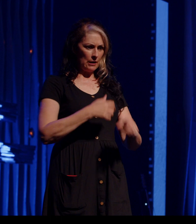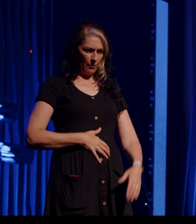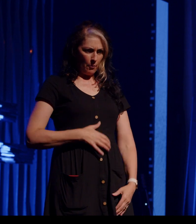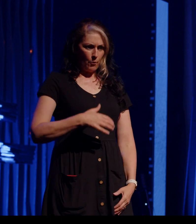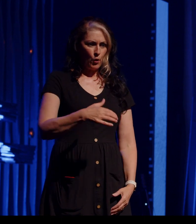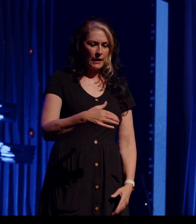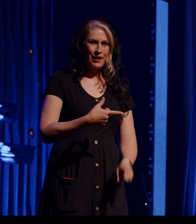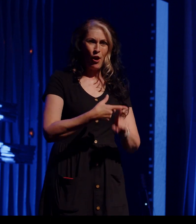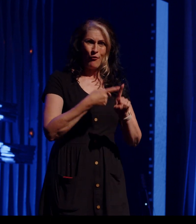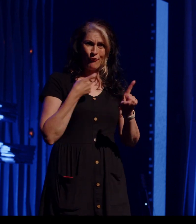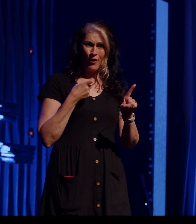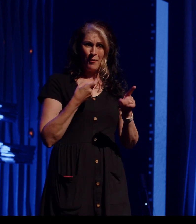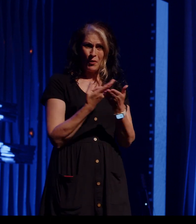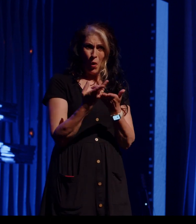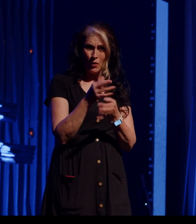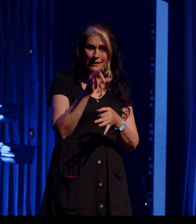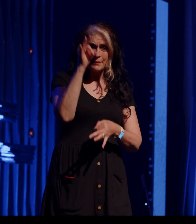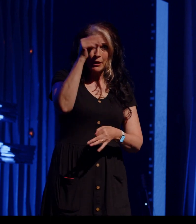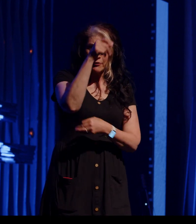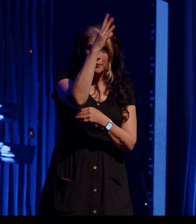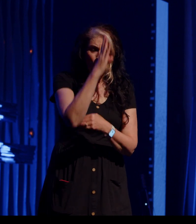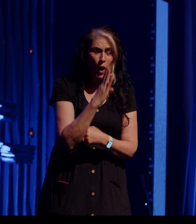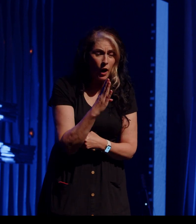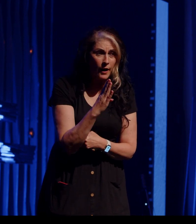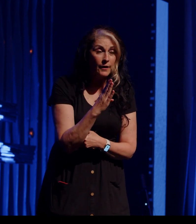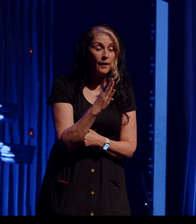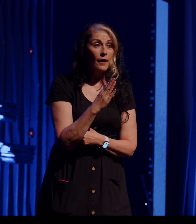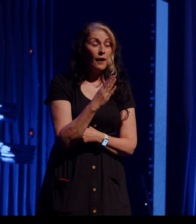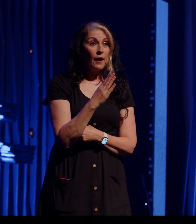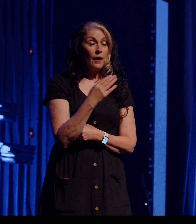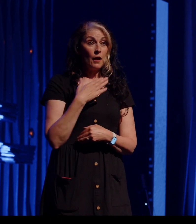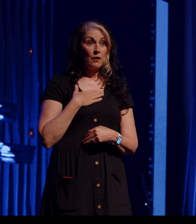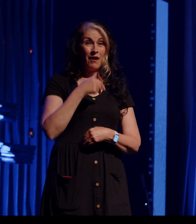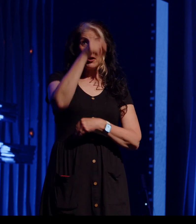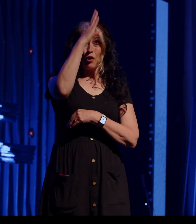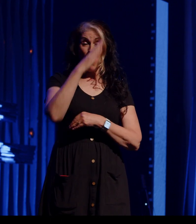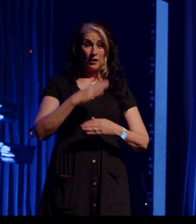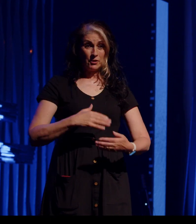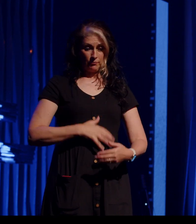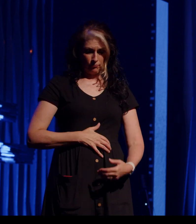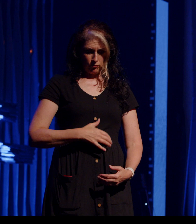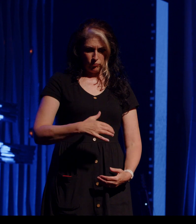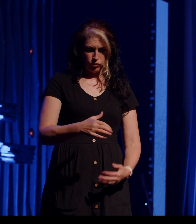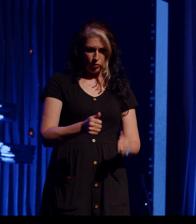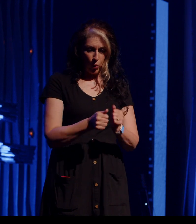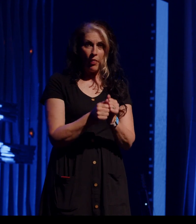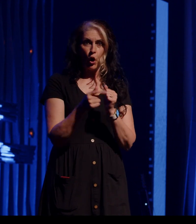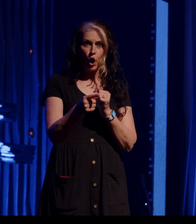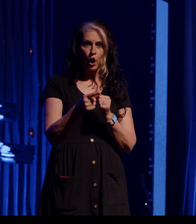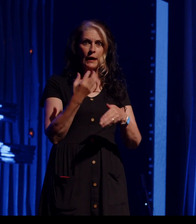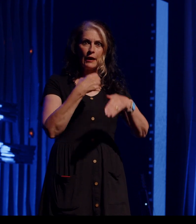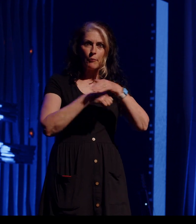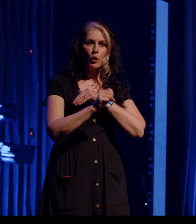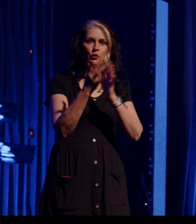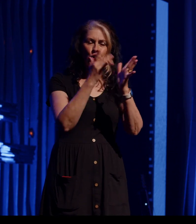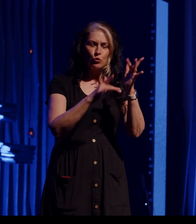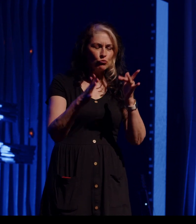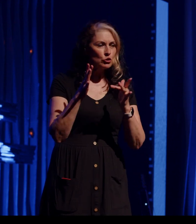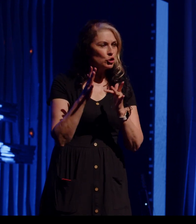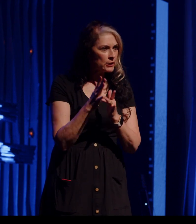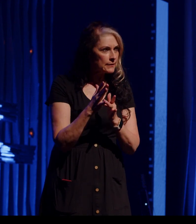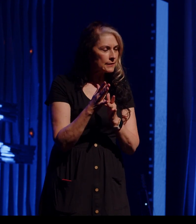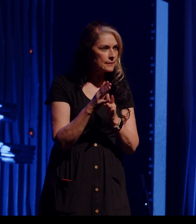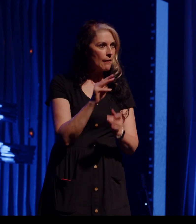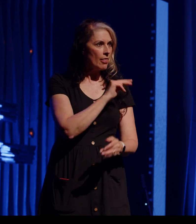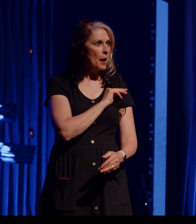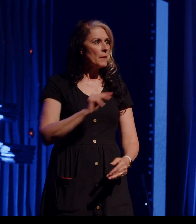pregnant through the Holy Spirit, through God, that she's going to carry God's child with her, and she's going to give birth to Jesus, the